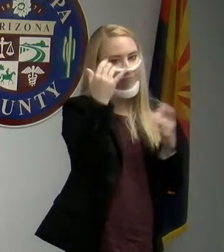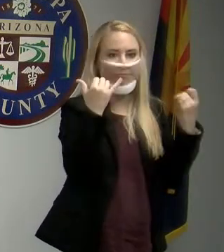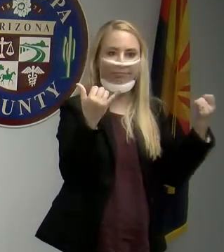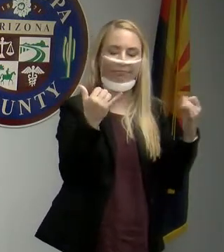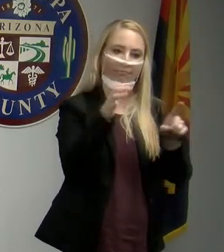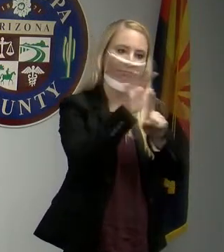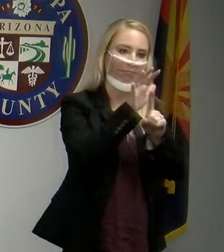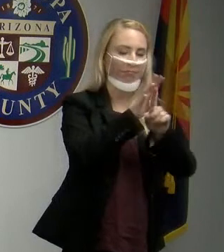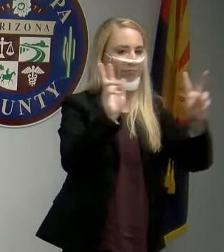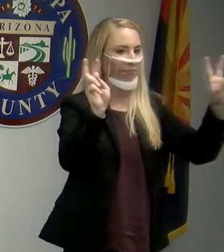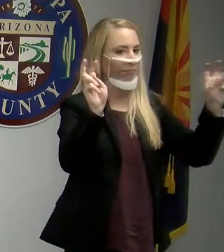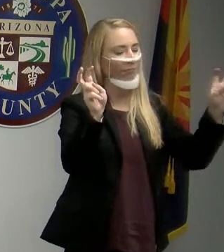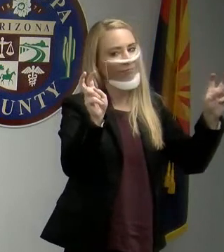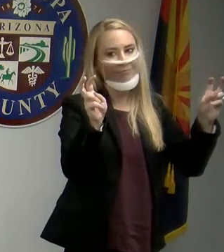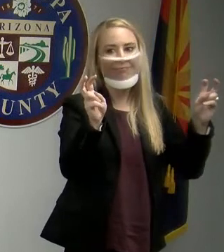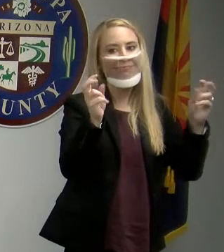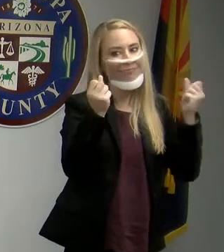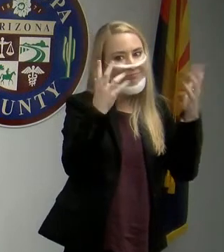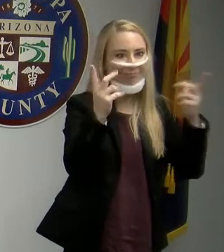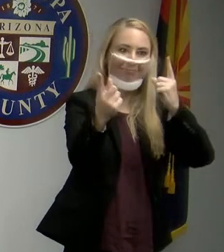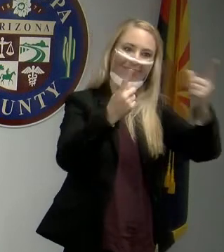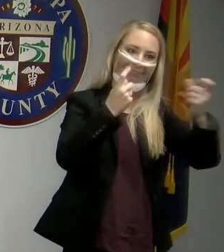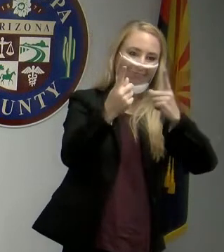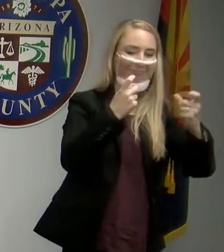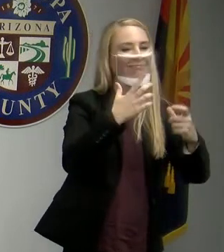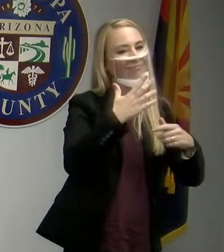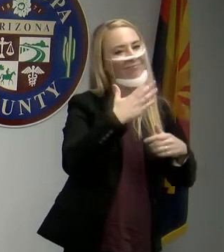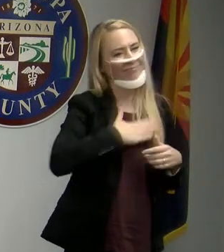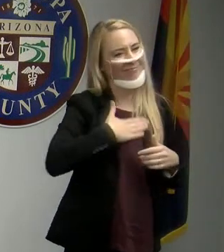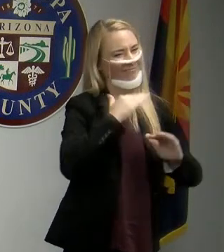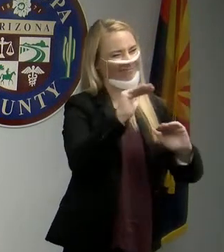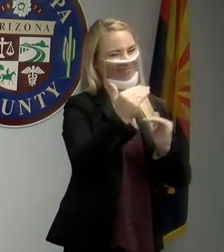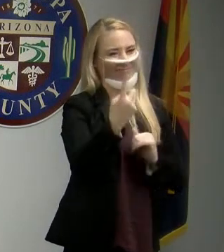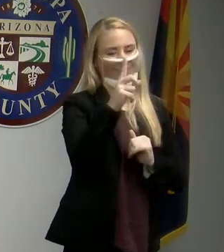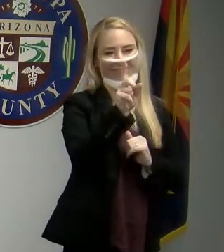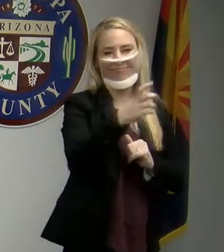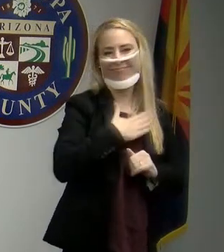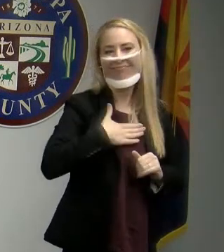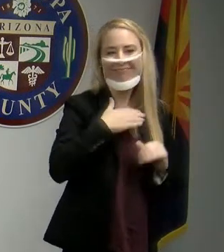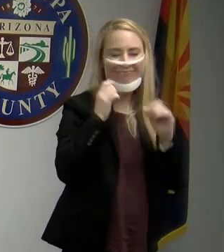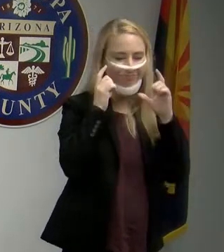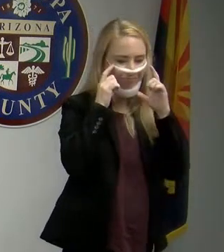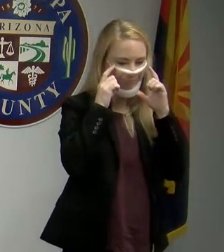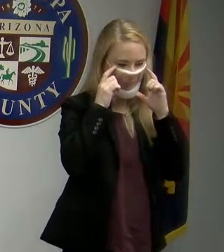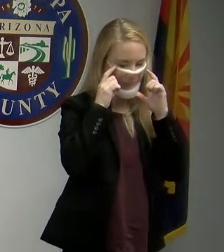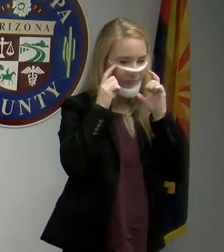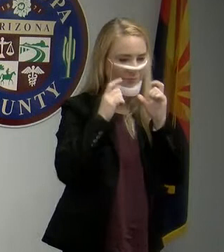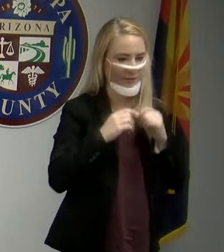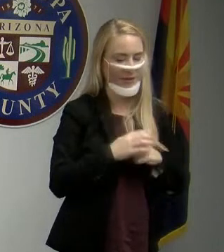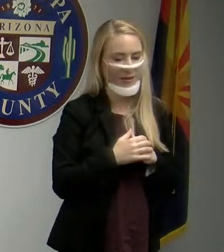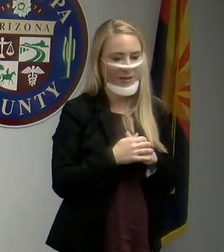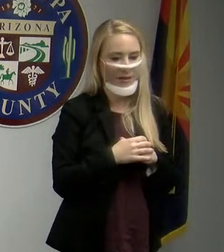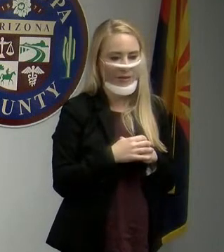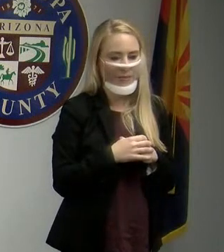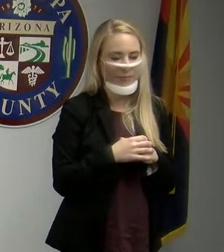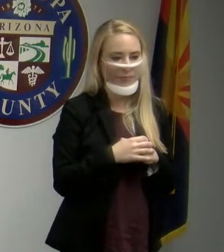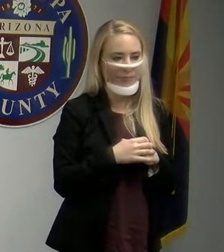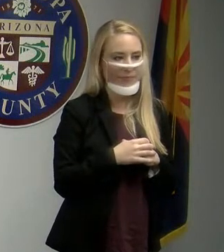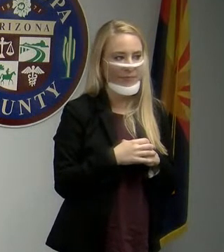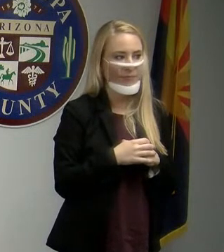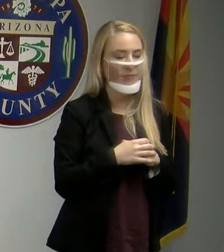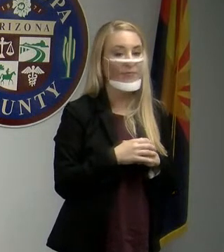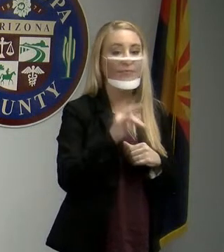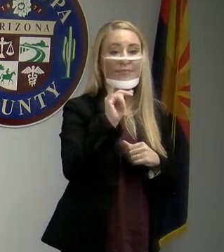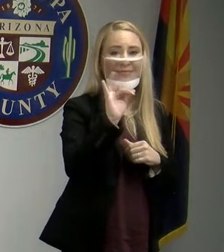let's try to limit it to 1 question. I'm sure somebody else will ask the second question you're thinking about at the time. If you're having some difficulty